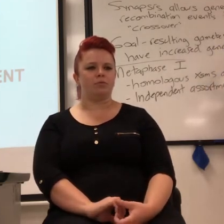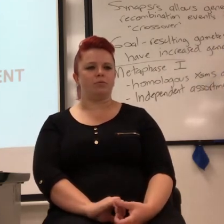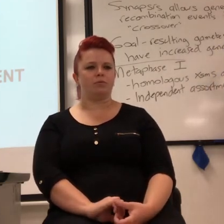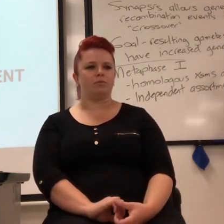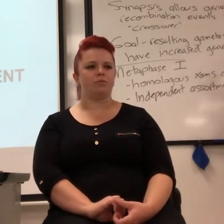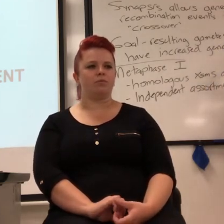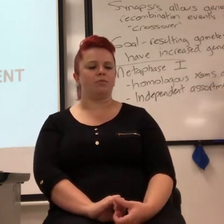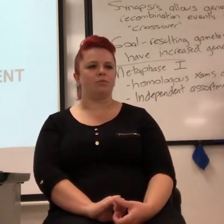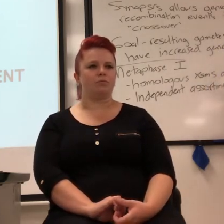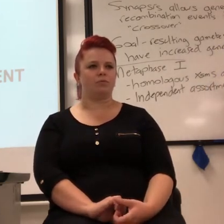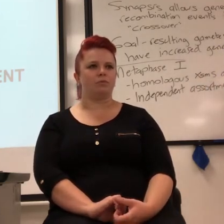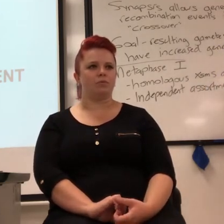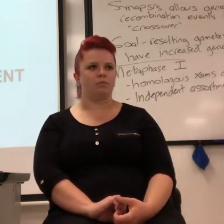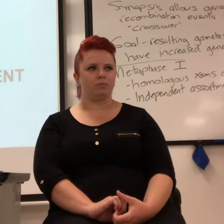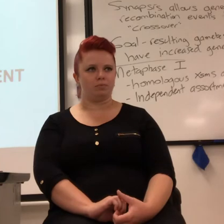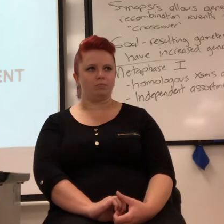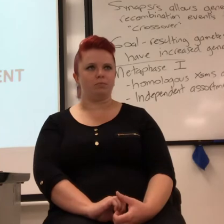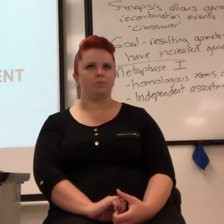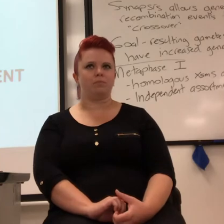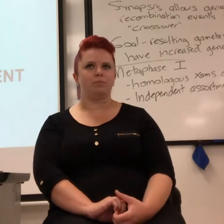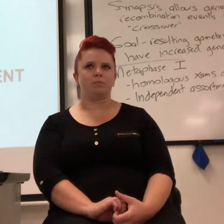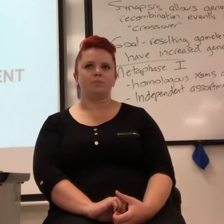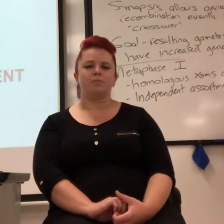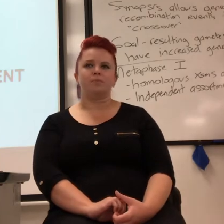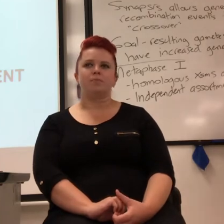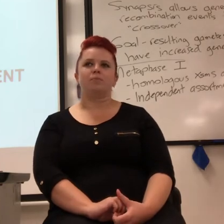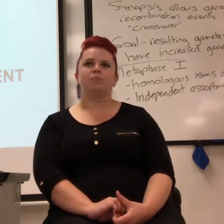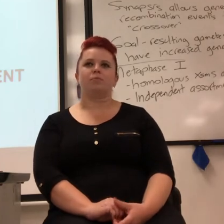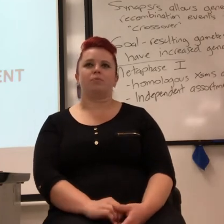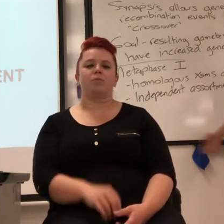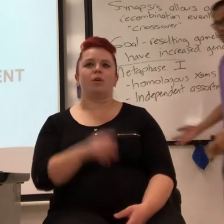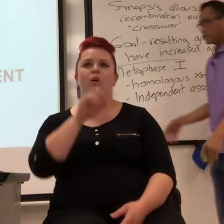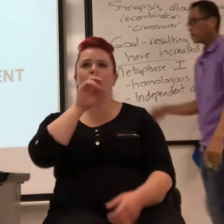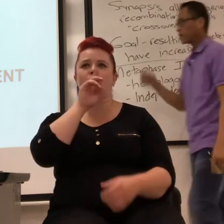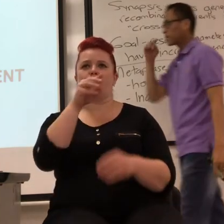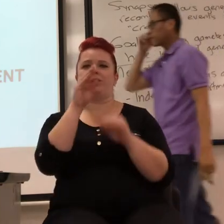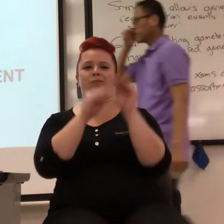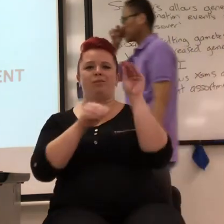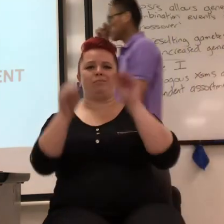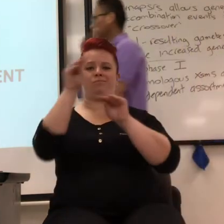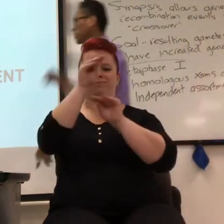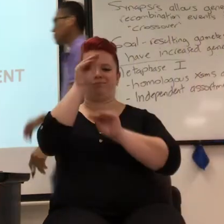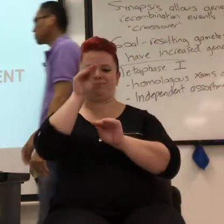of chromosomes. It's random, basically.